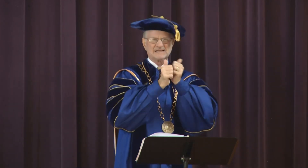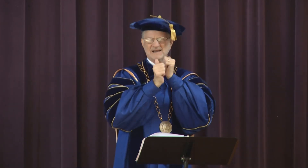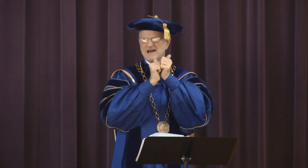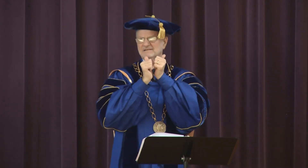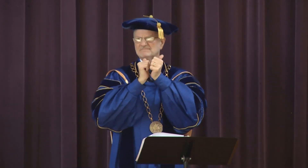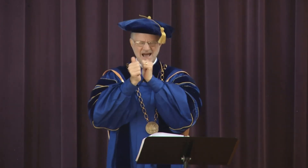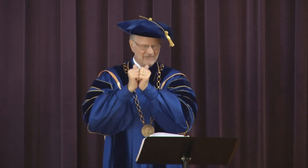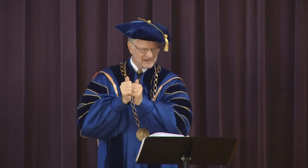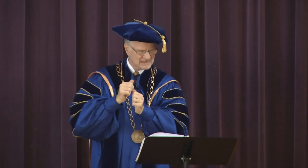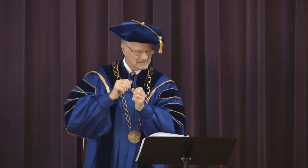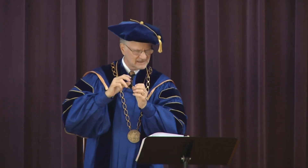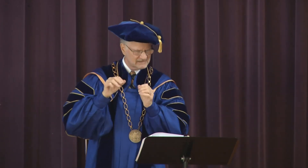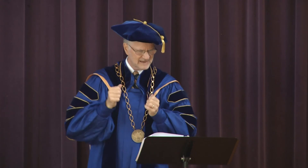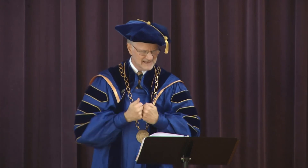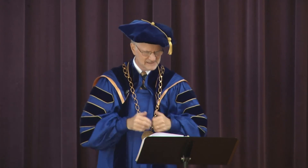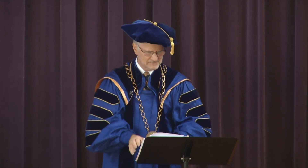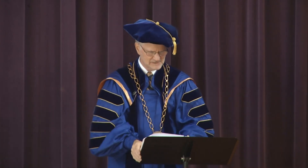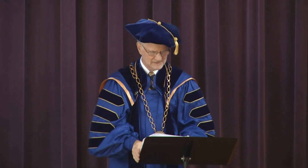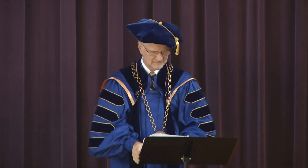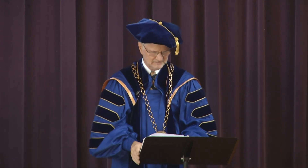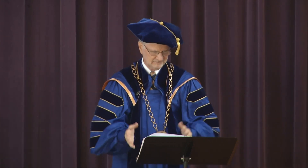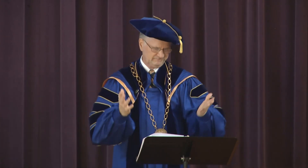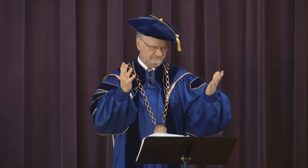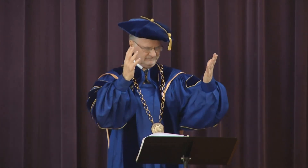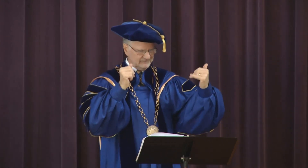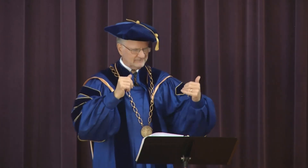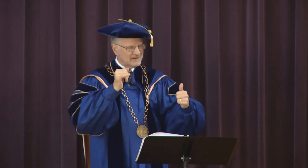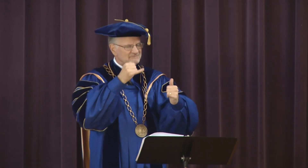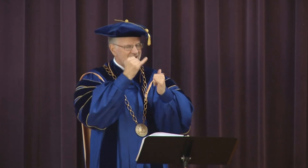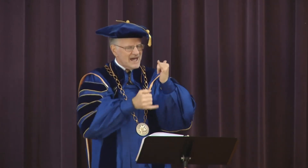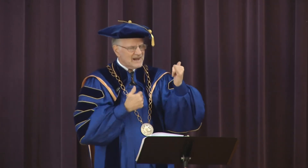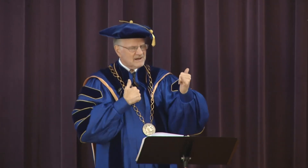8 different kinds of athletic opportunities for men and 8 for women.